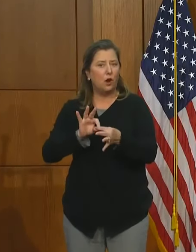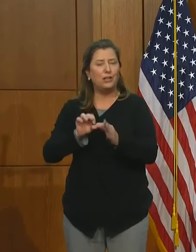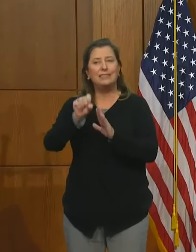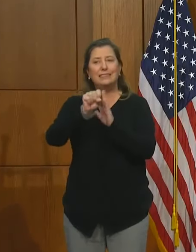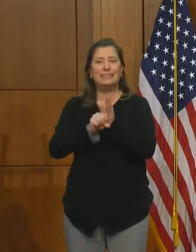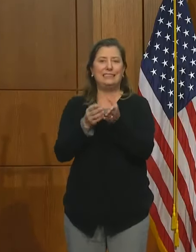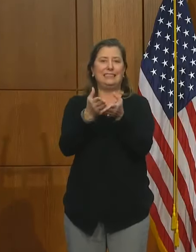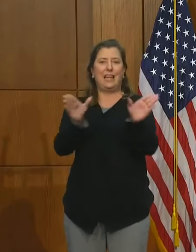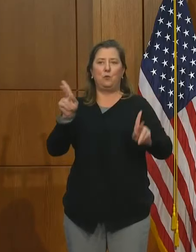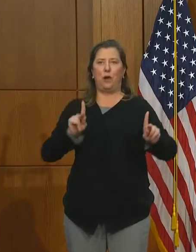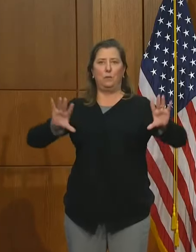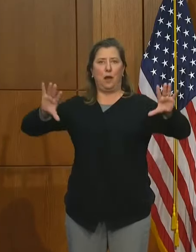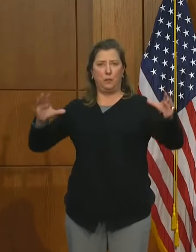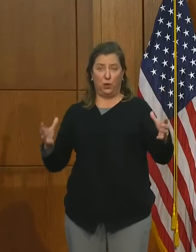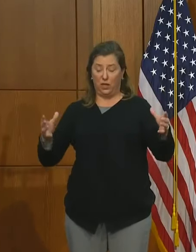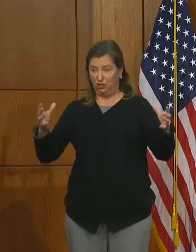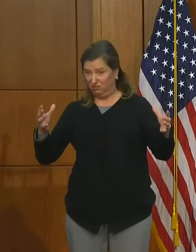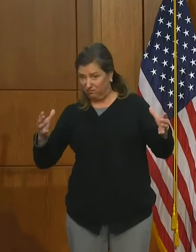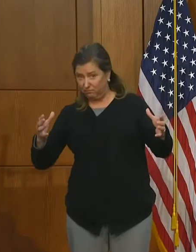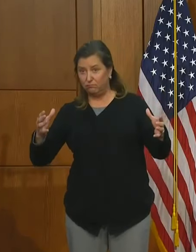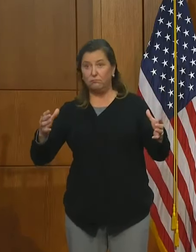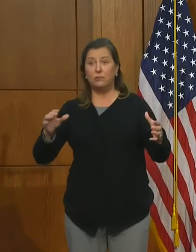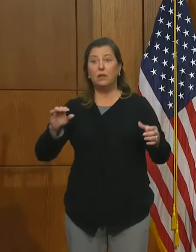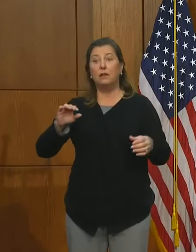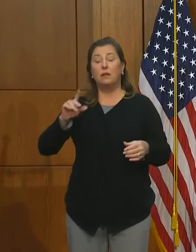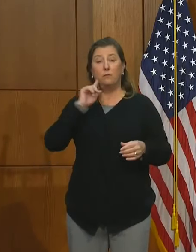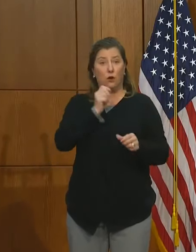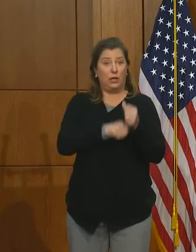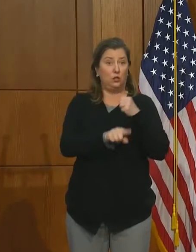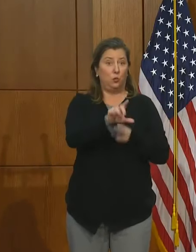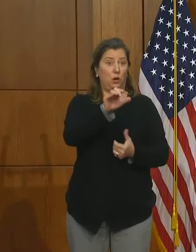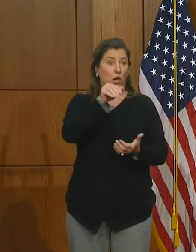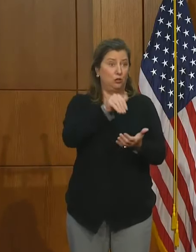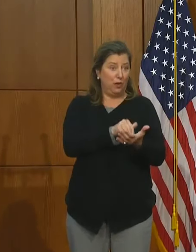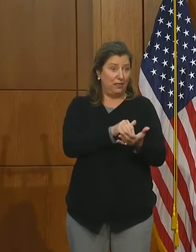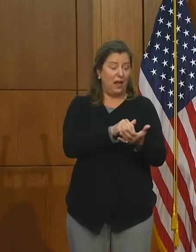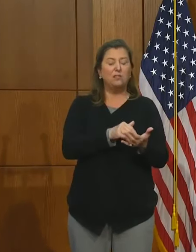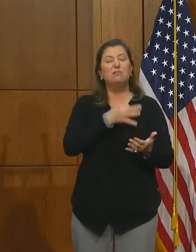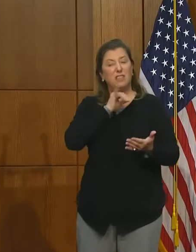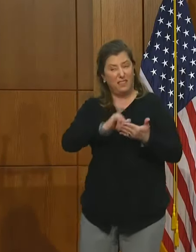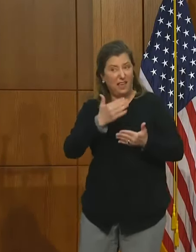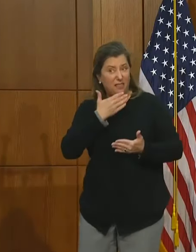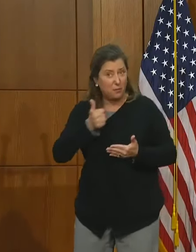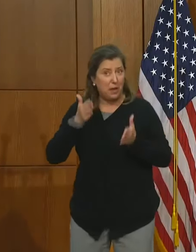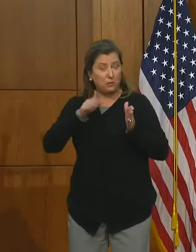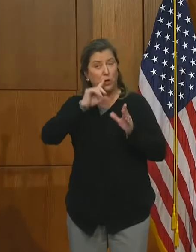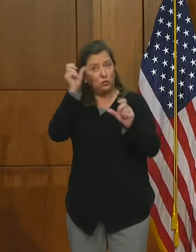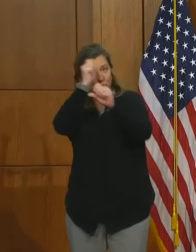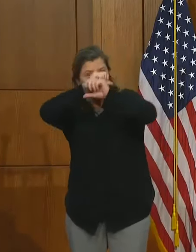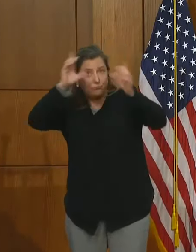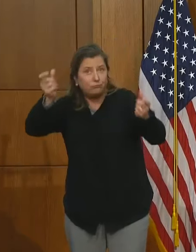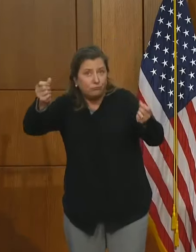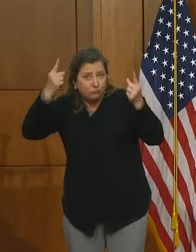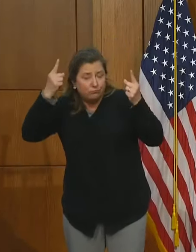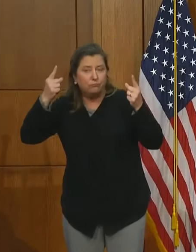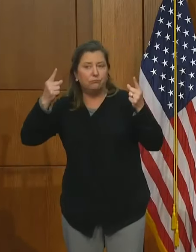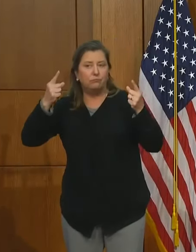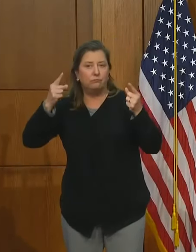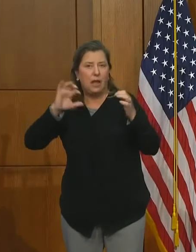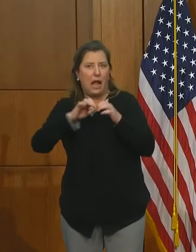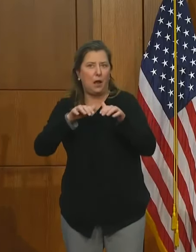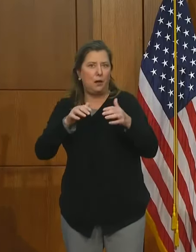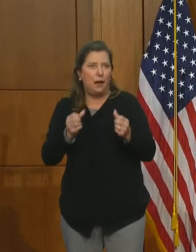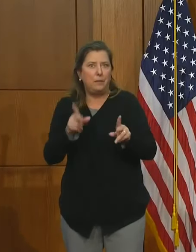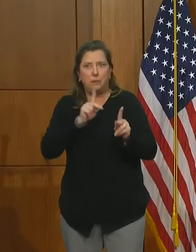statewide population and whether the rates per 100,000 are the best way to understand the pervasiveness of